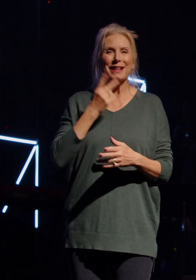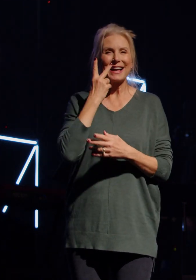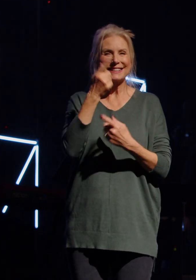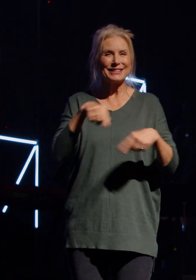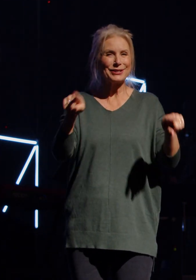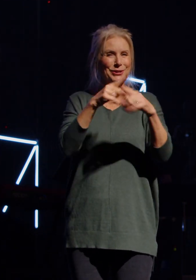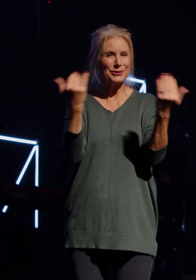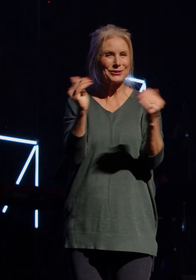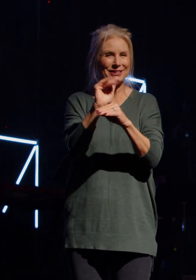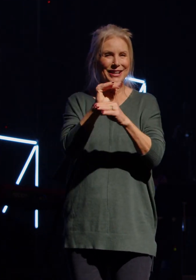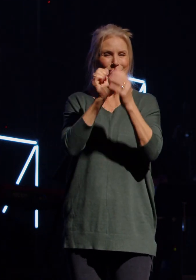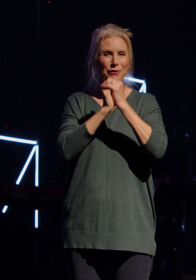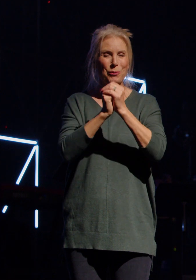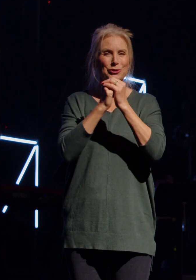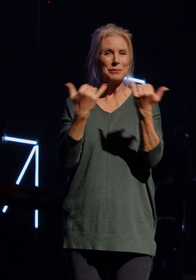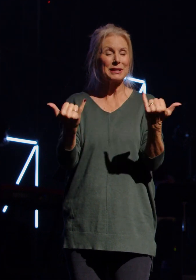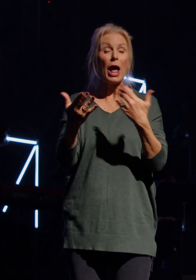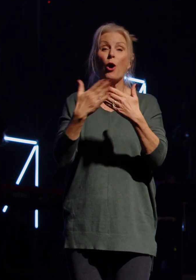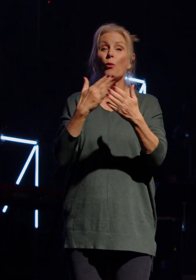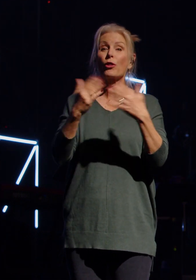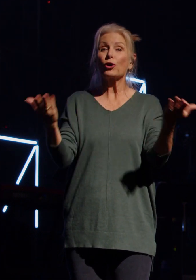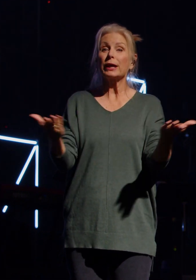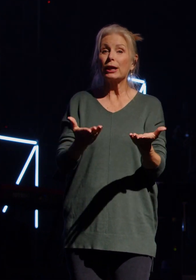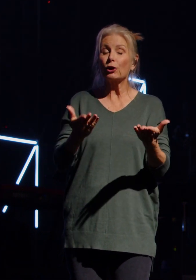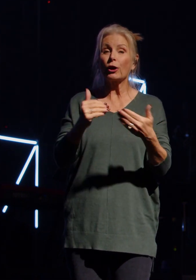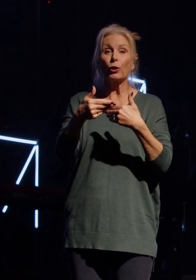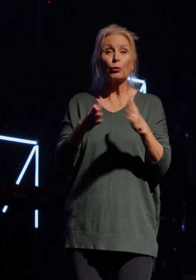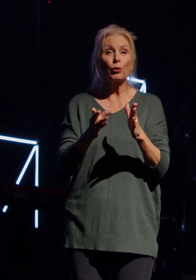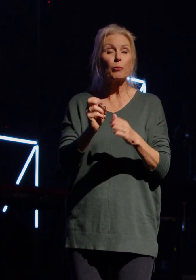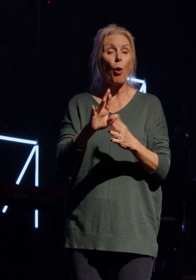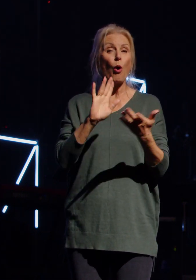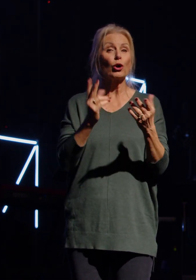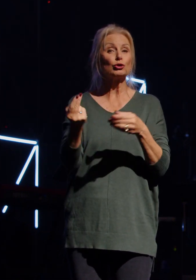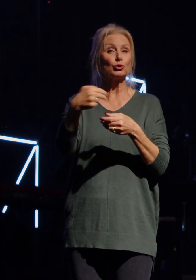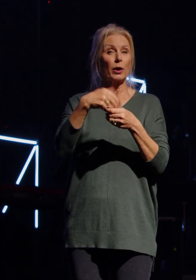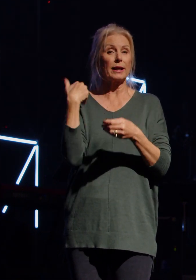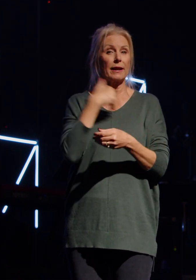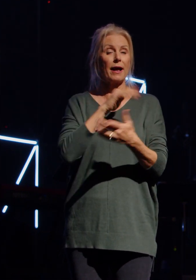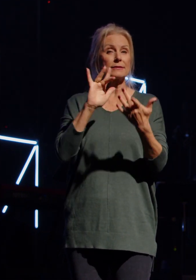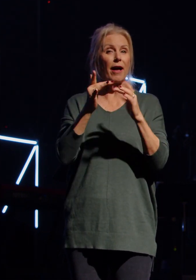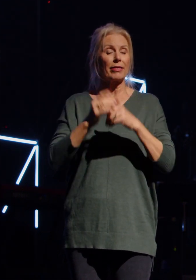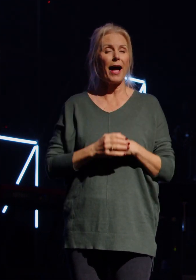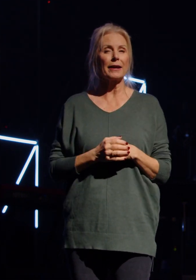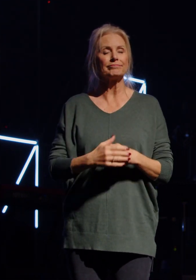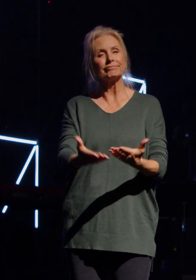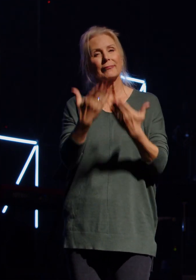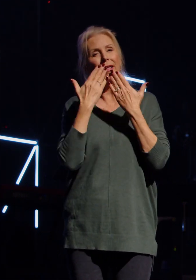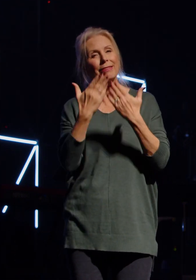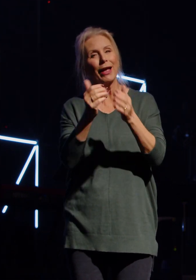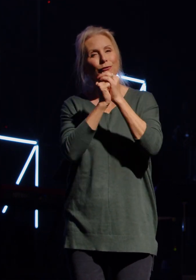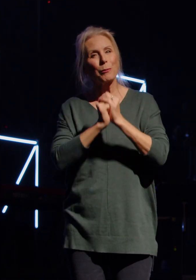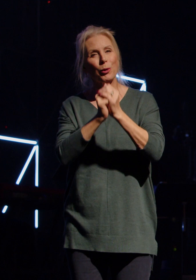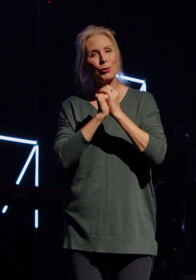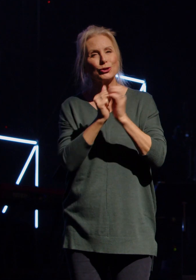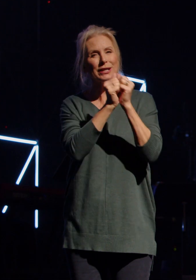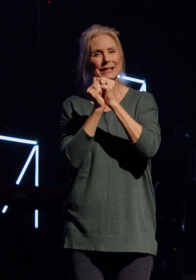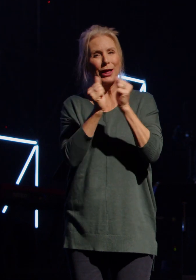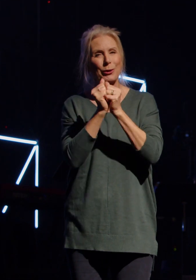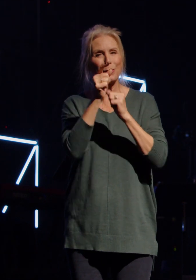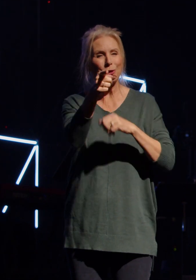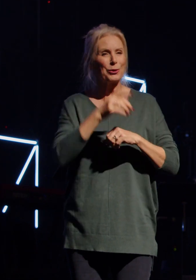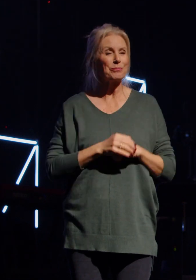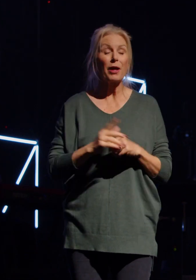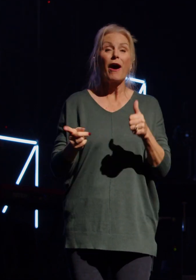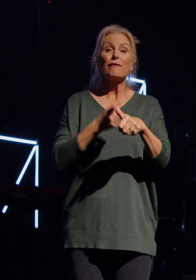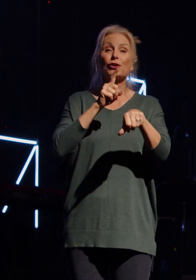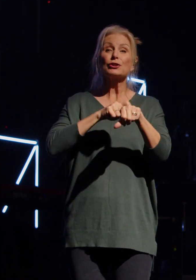you're joining us for worship today, whether you're here in the room or you're joining us online, we're thankful to be worshiping together with you. If this is your